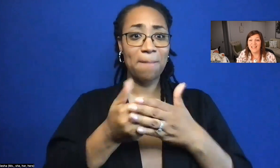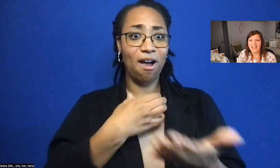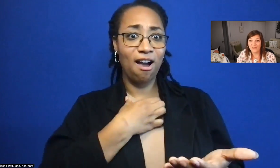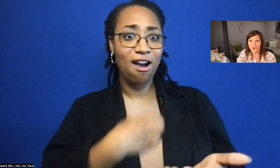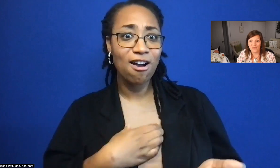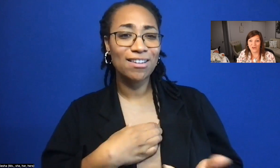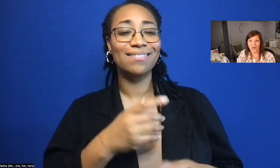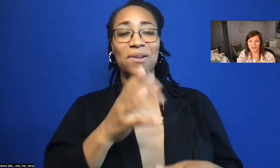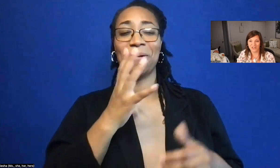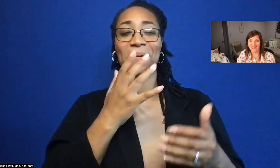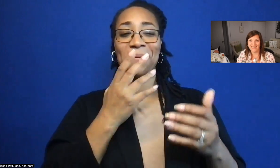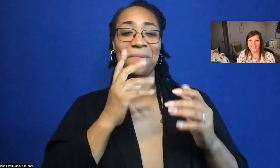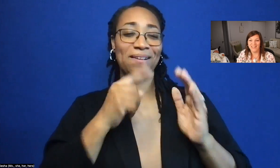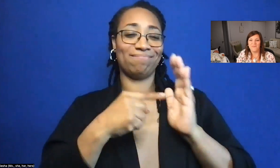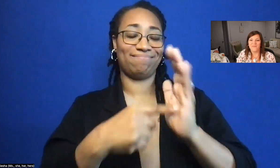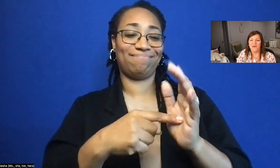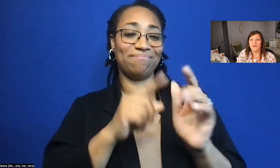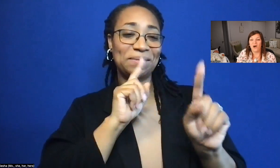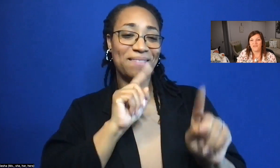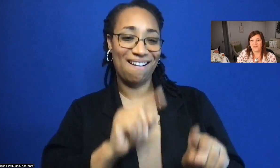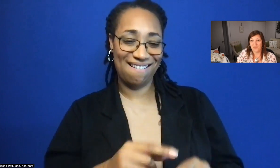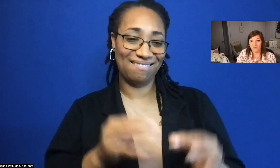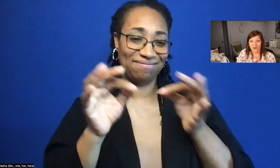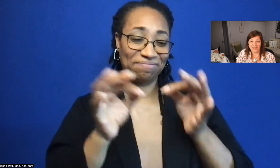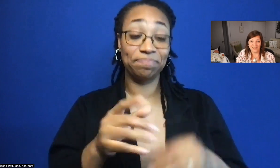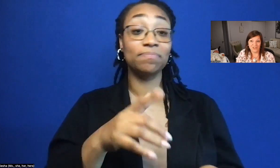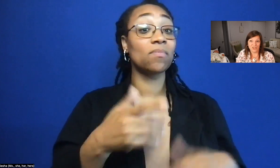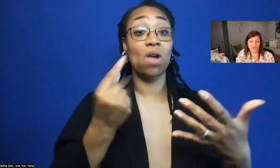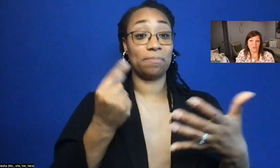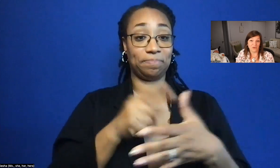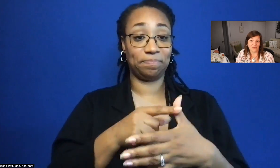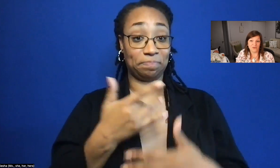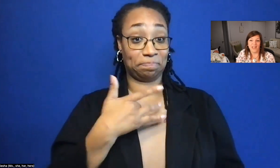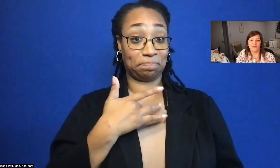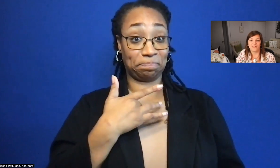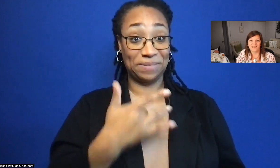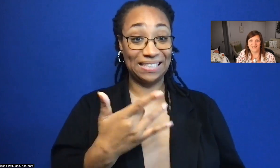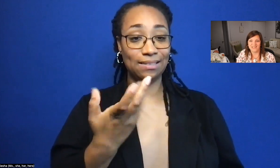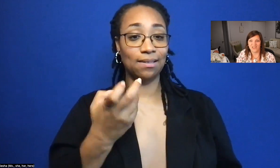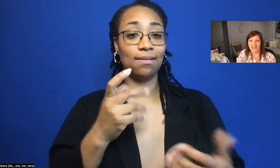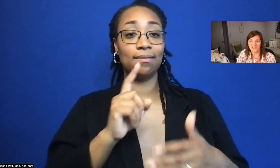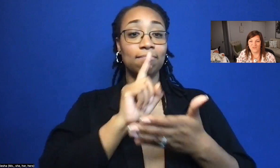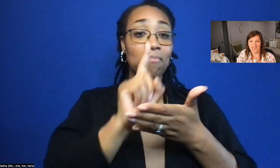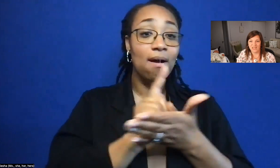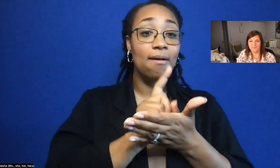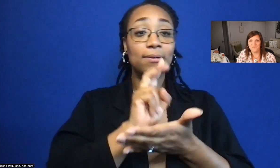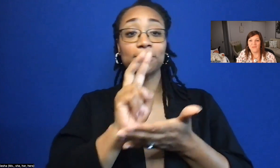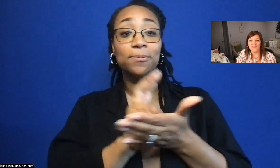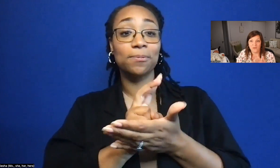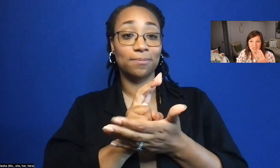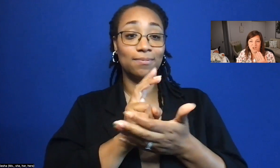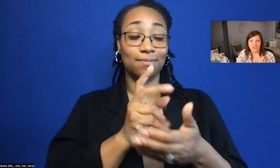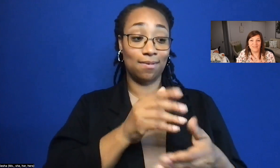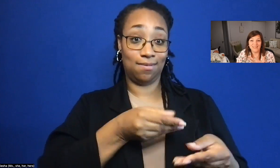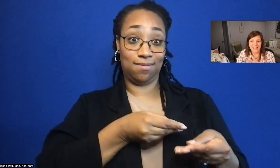to let you know they are hungry. It will often be 1, 2, or 3 hours since their last feeding. They